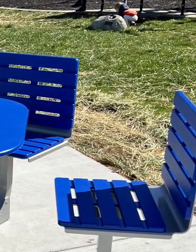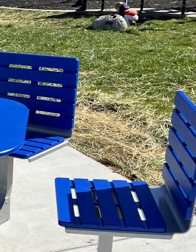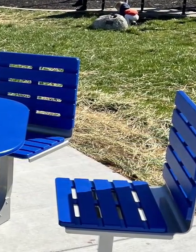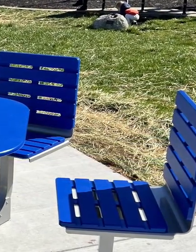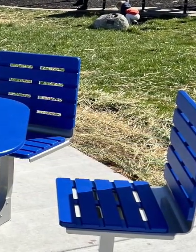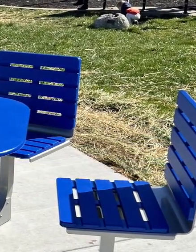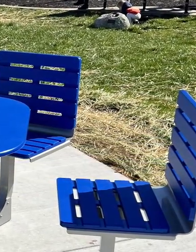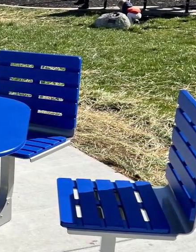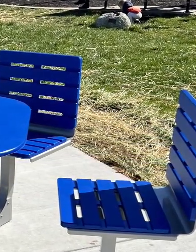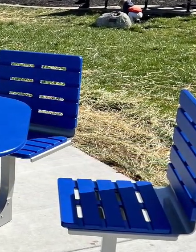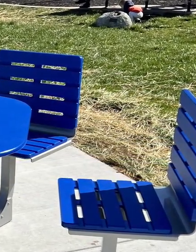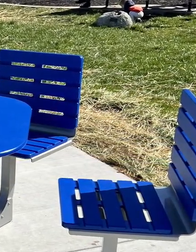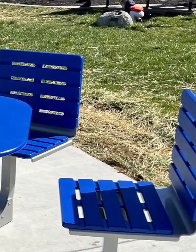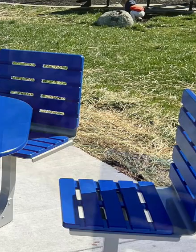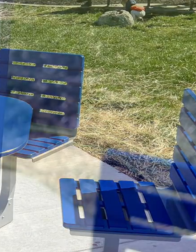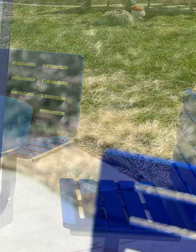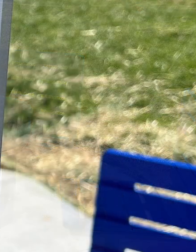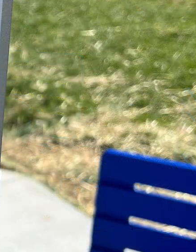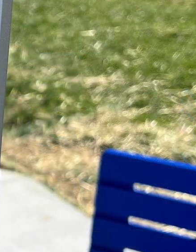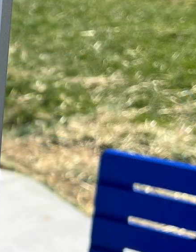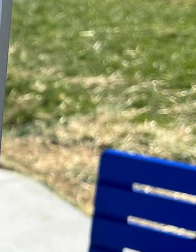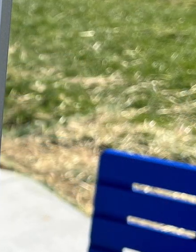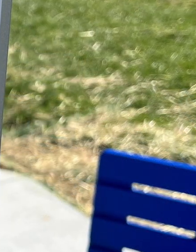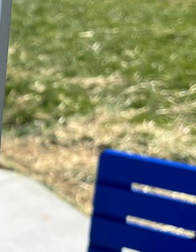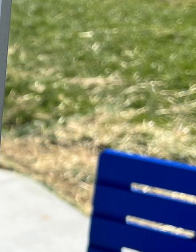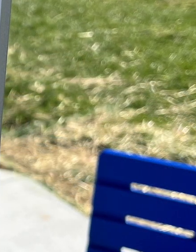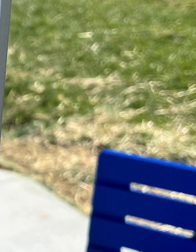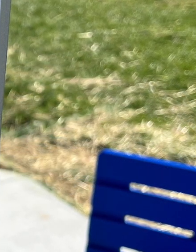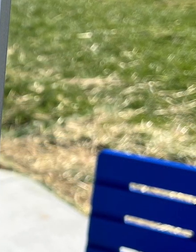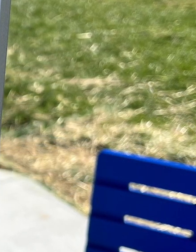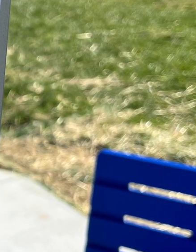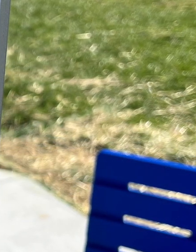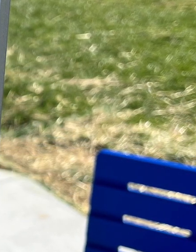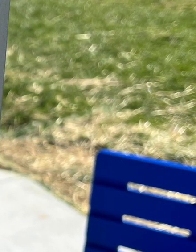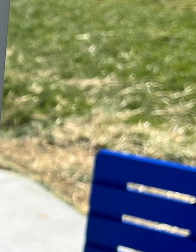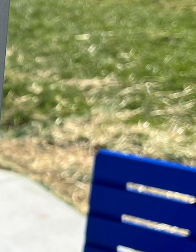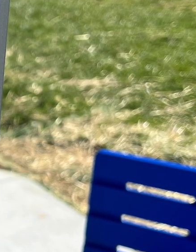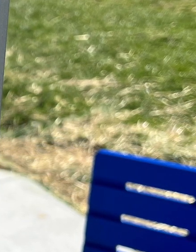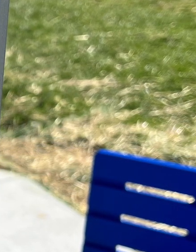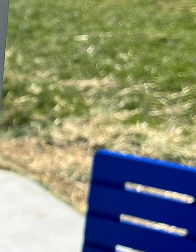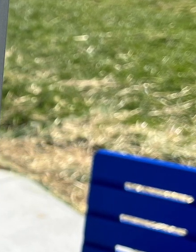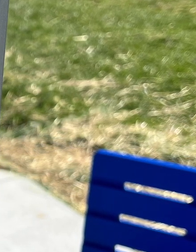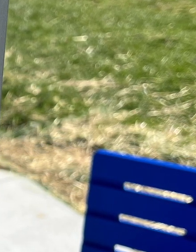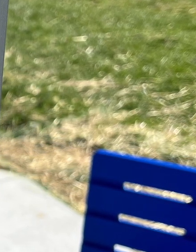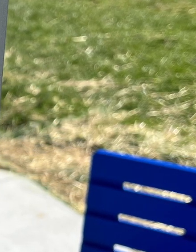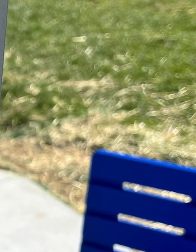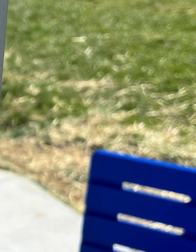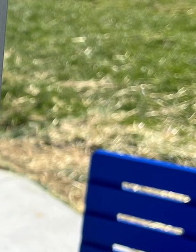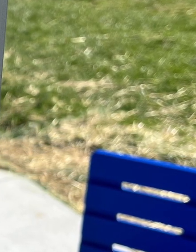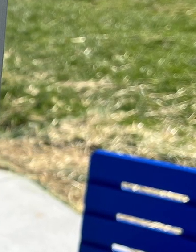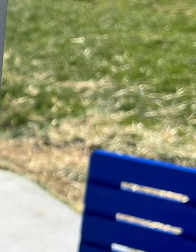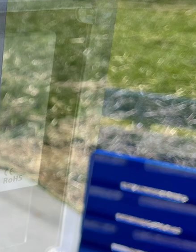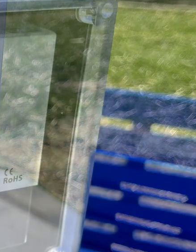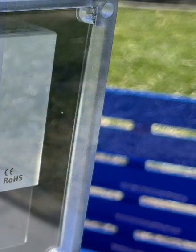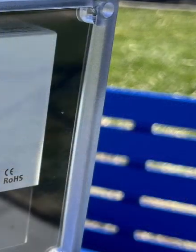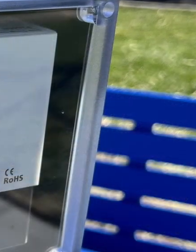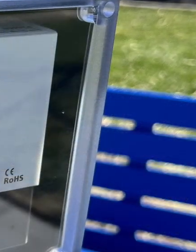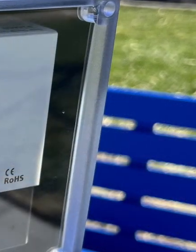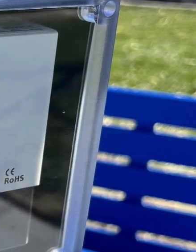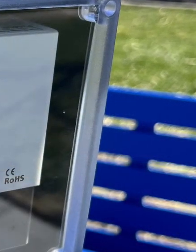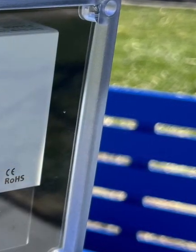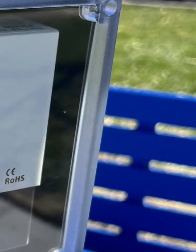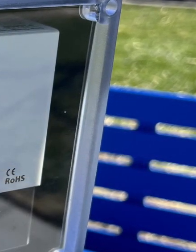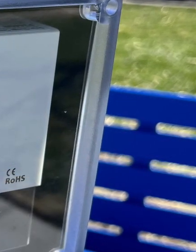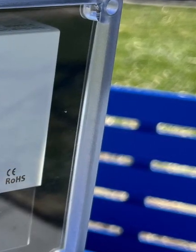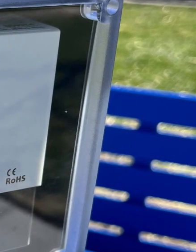charges all of your devices, and it helps you connect to resources and information right in our parks.